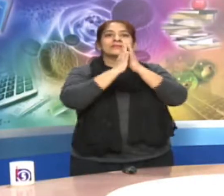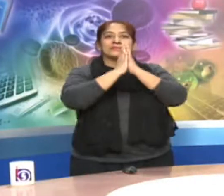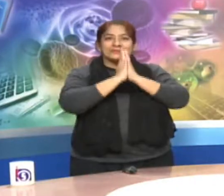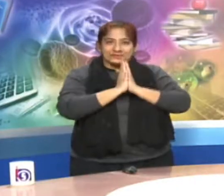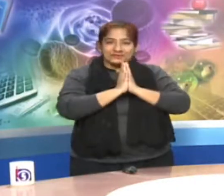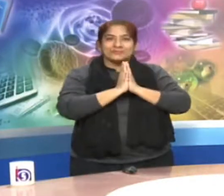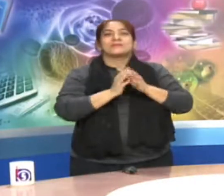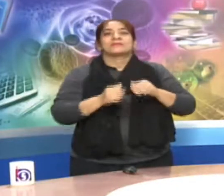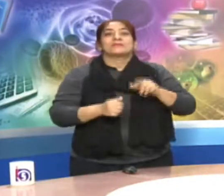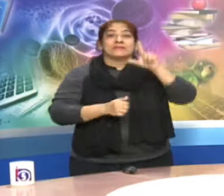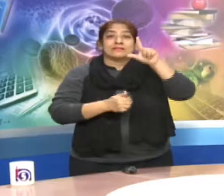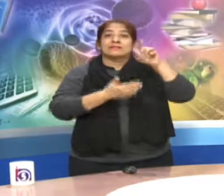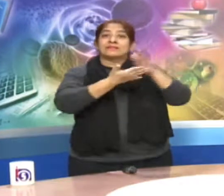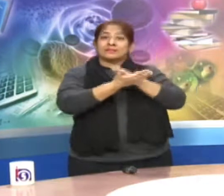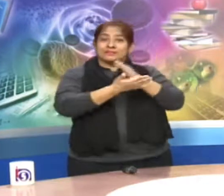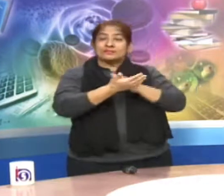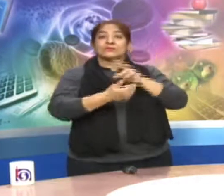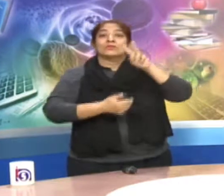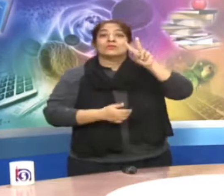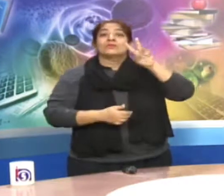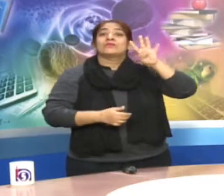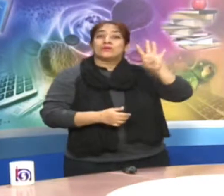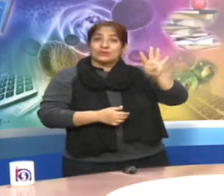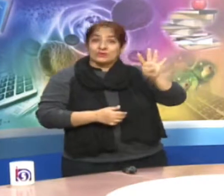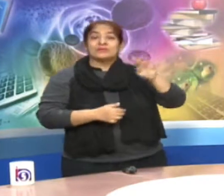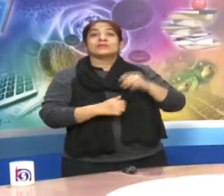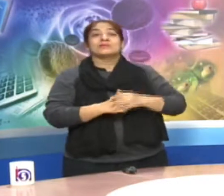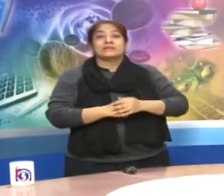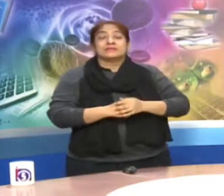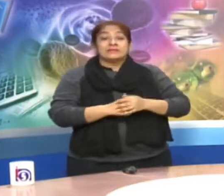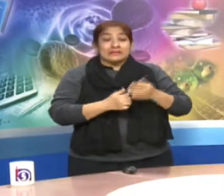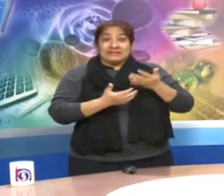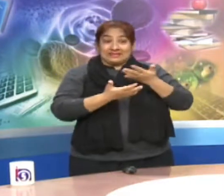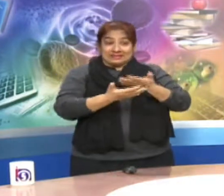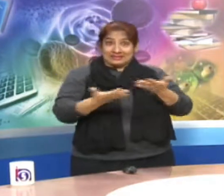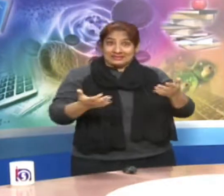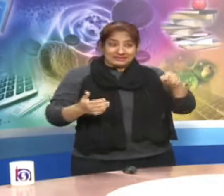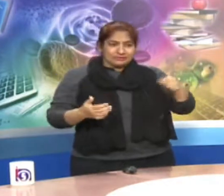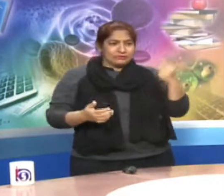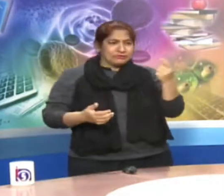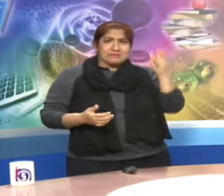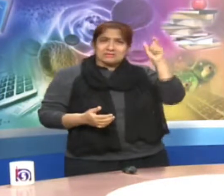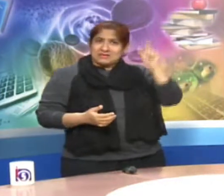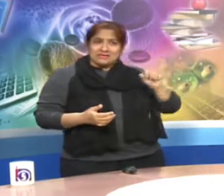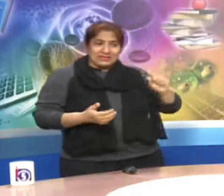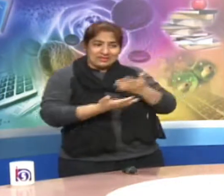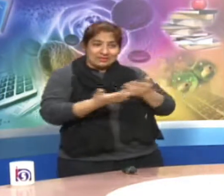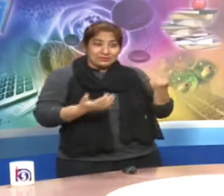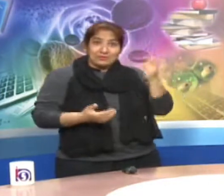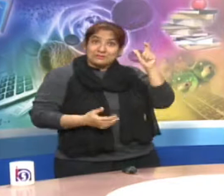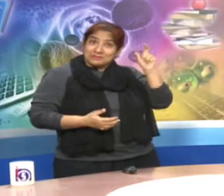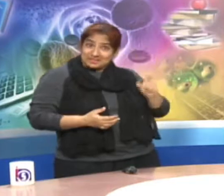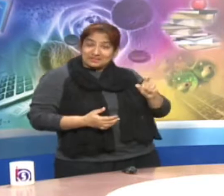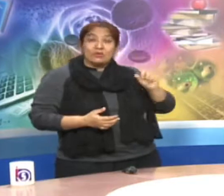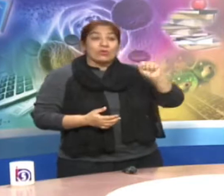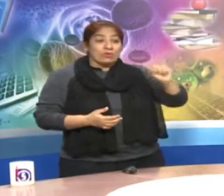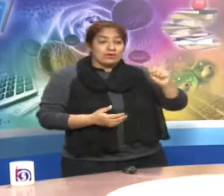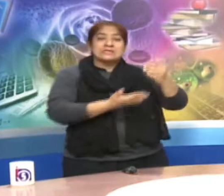Namaskar. Welcome to NIOS Studio. Today we are doing lesson number 24. The name